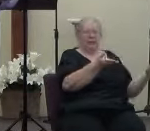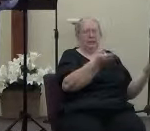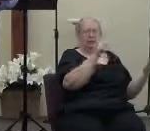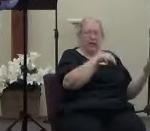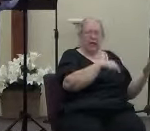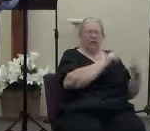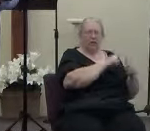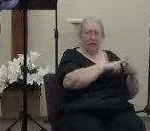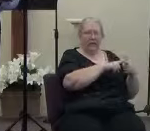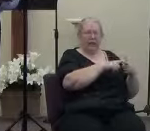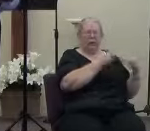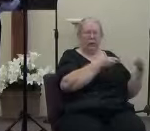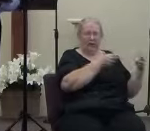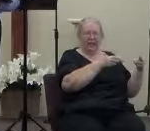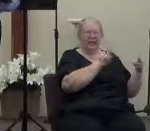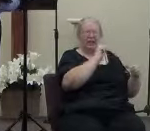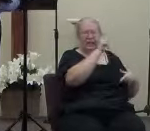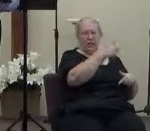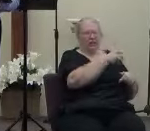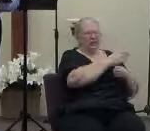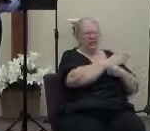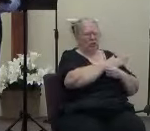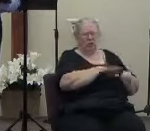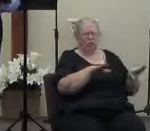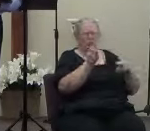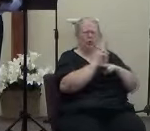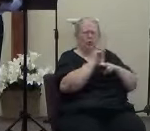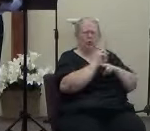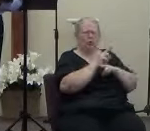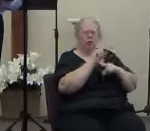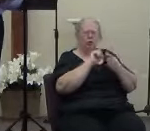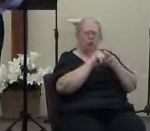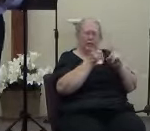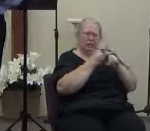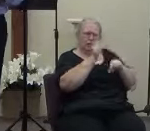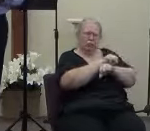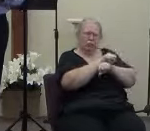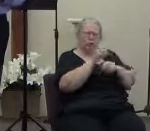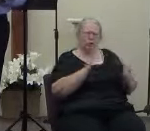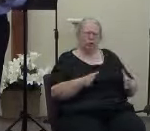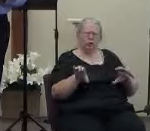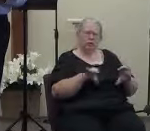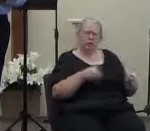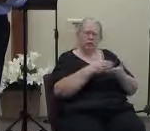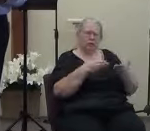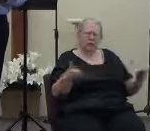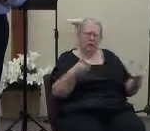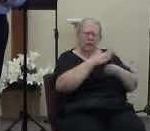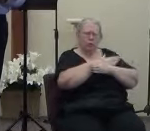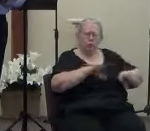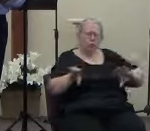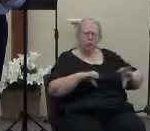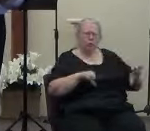Don't exploit your workers. Don't exploit your friends and cause them to do something you won't do yourself. That's one thing I've tried to